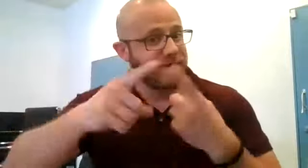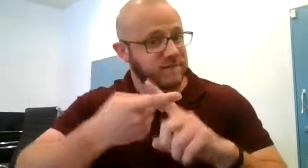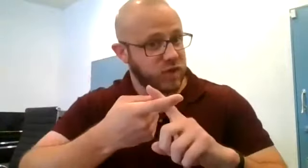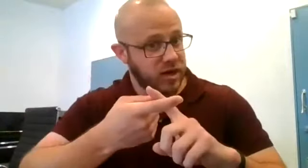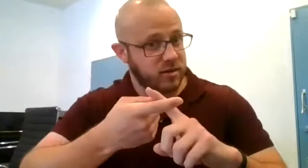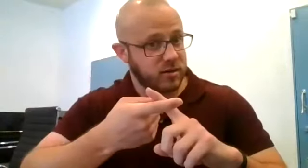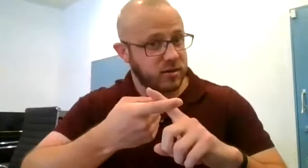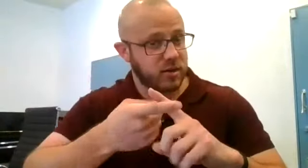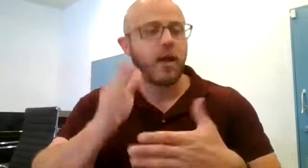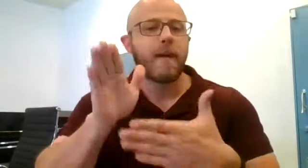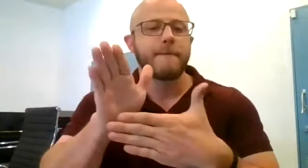boyfriend,